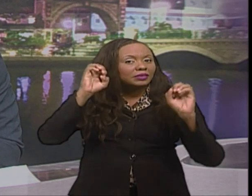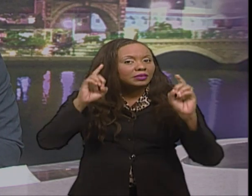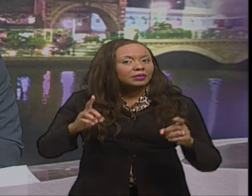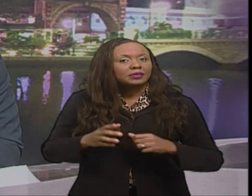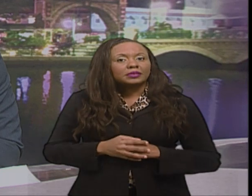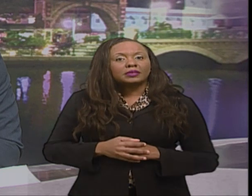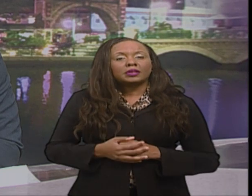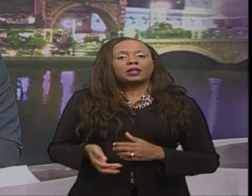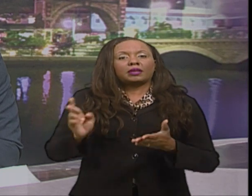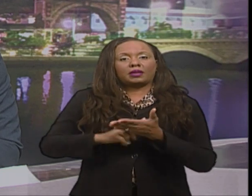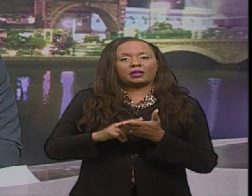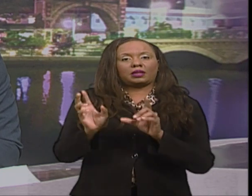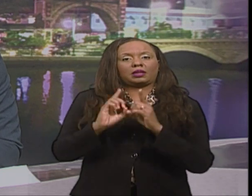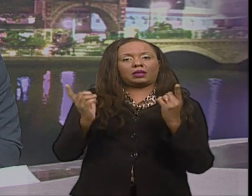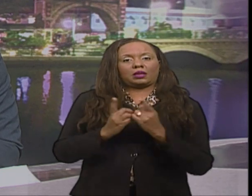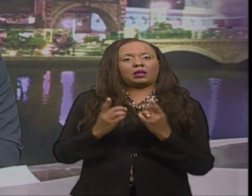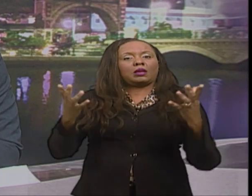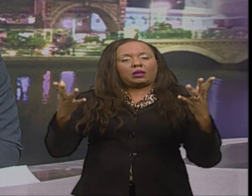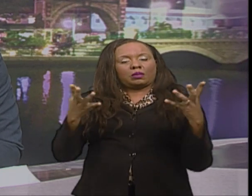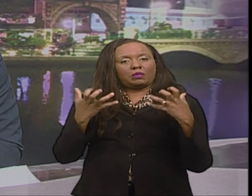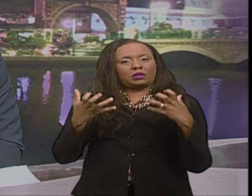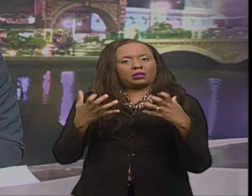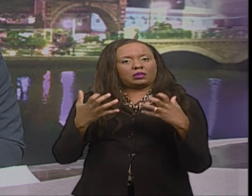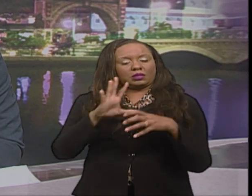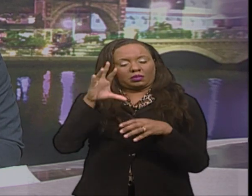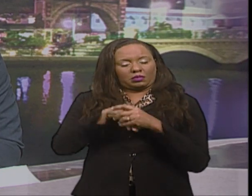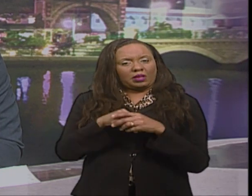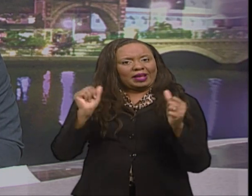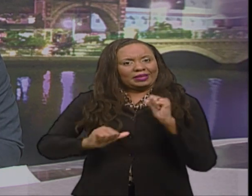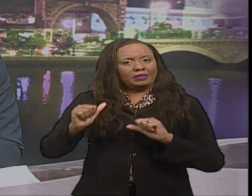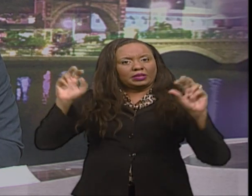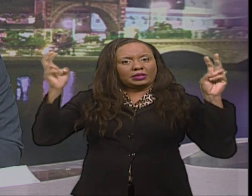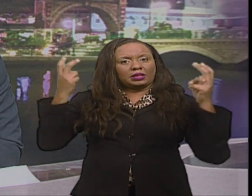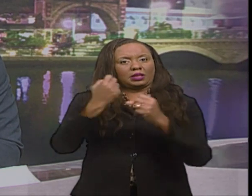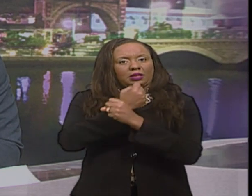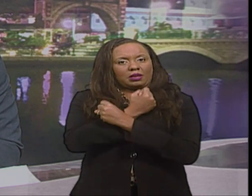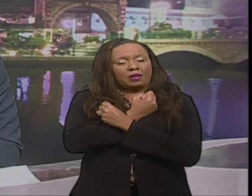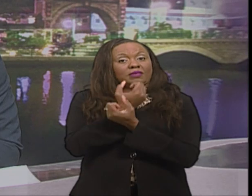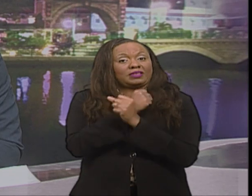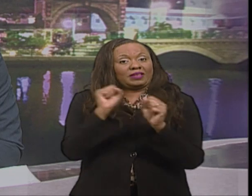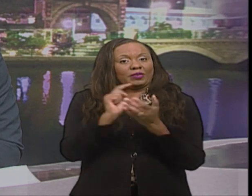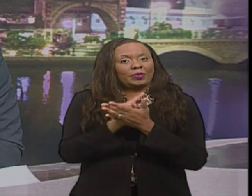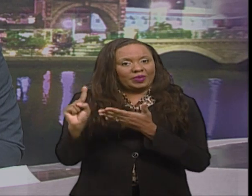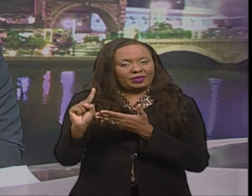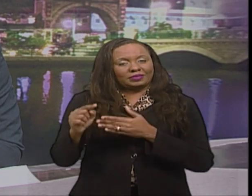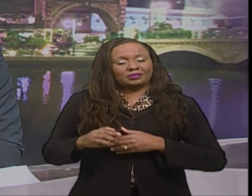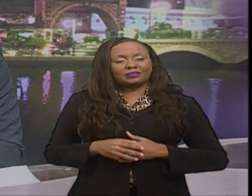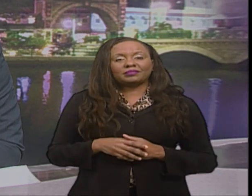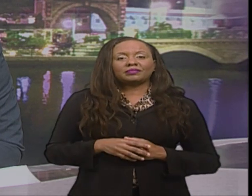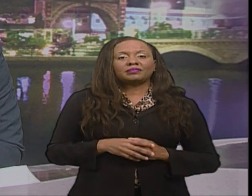this void through its activities for Love Safely Week. That's according to organizer for the week of activities, Tracia Sargent.